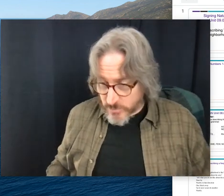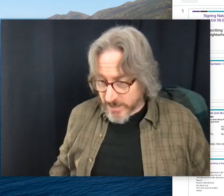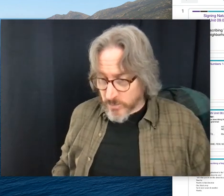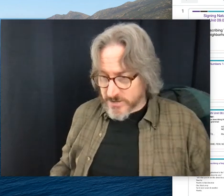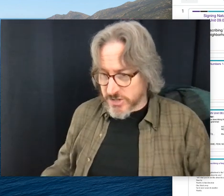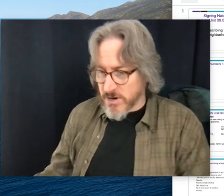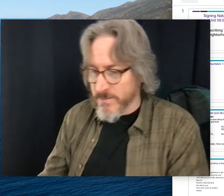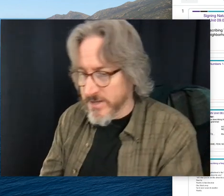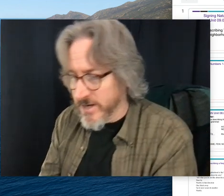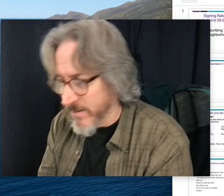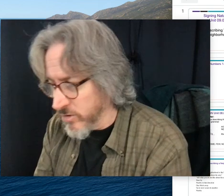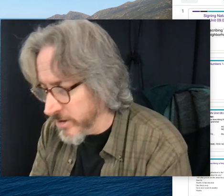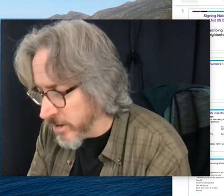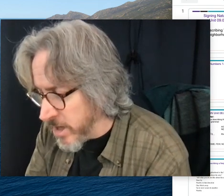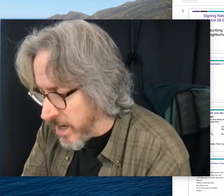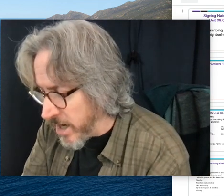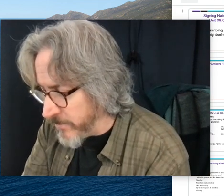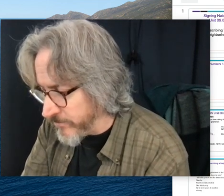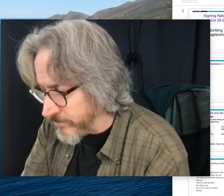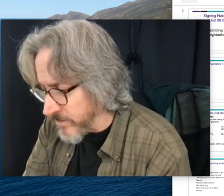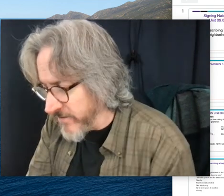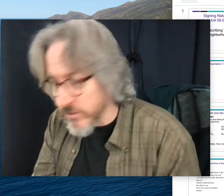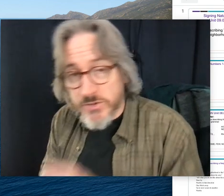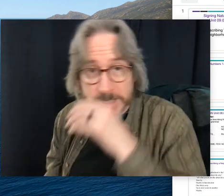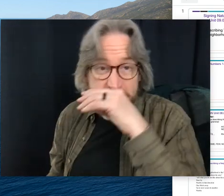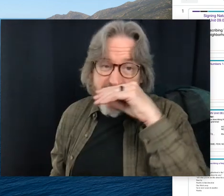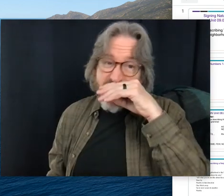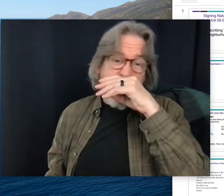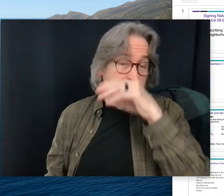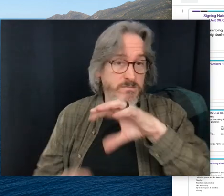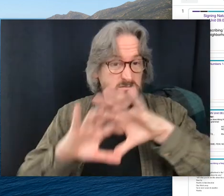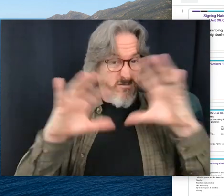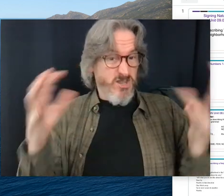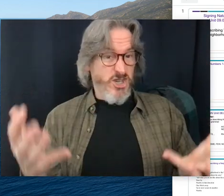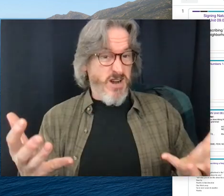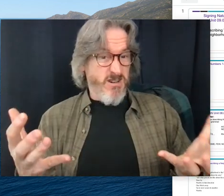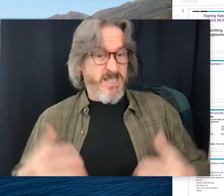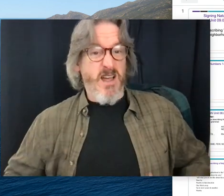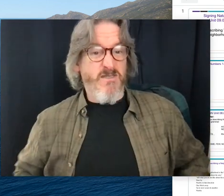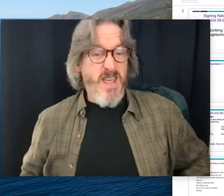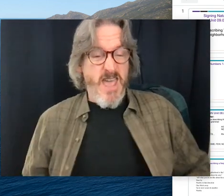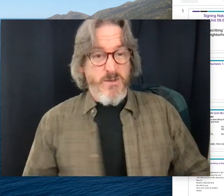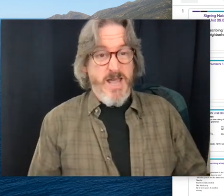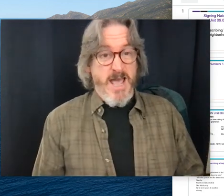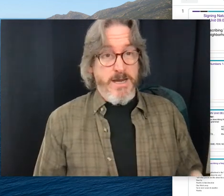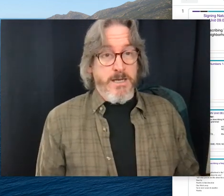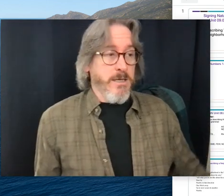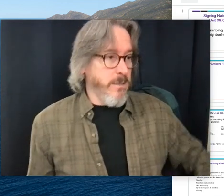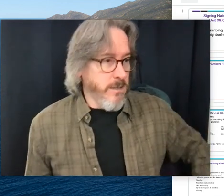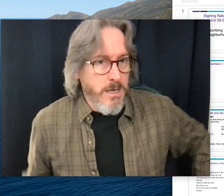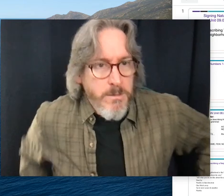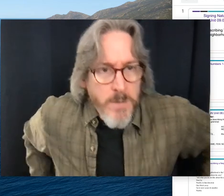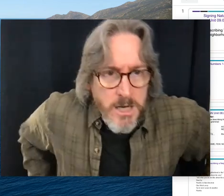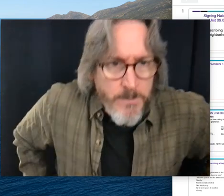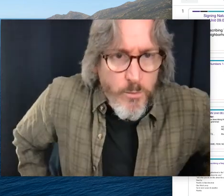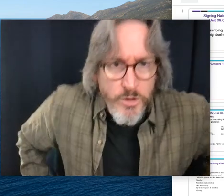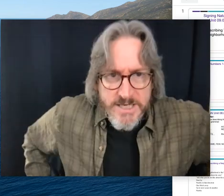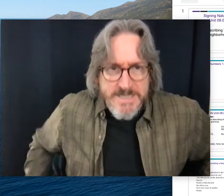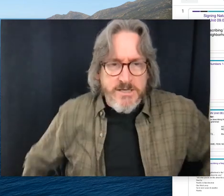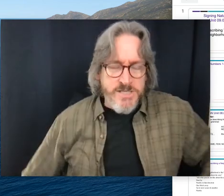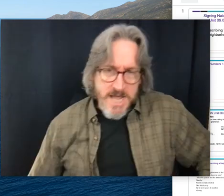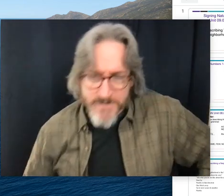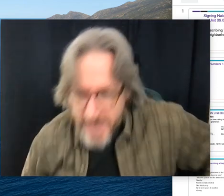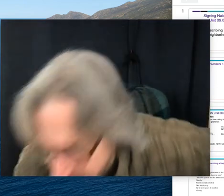been doing with describing the neighborhood. At first, we did the generic stuff, and then we added a couple